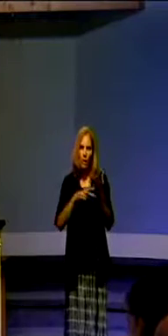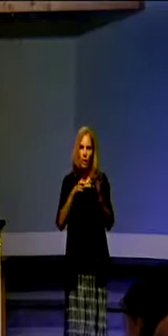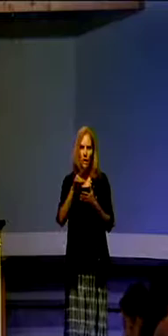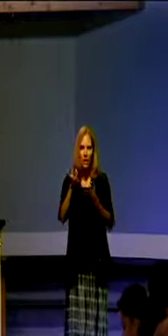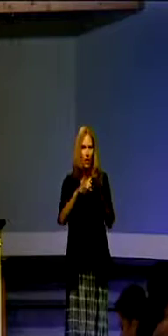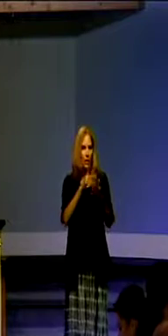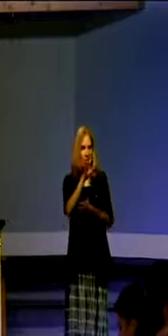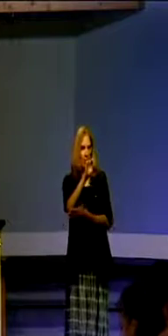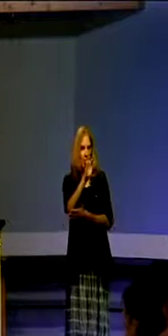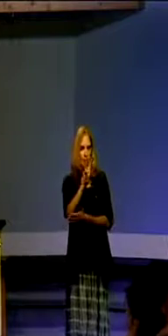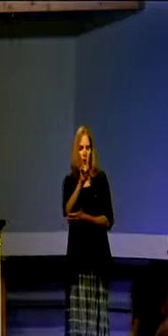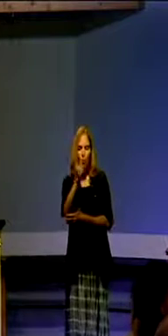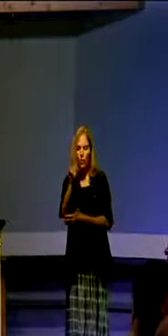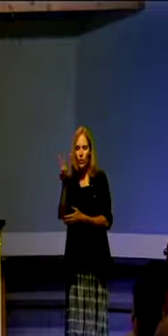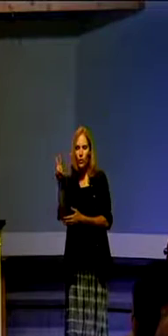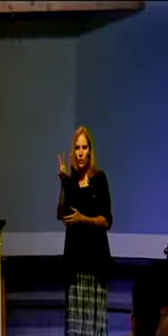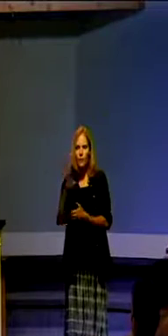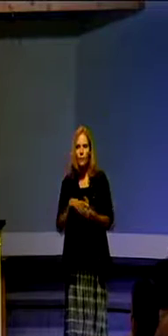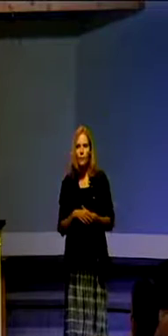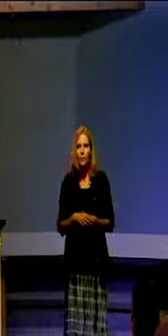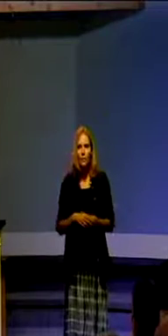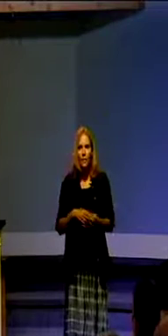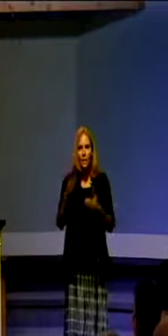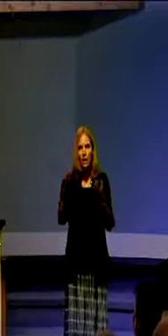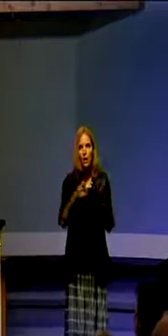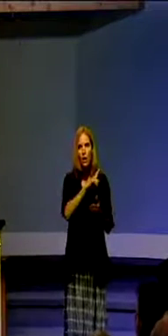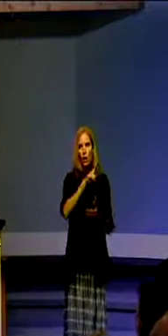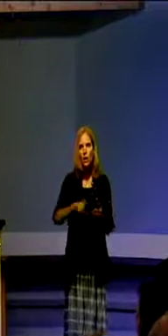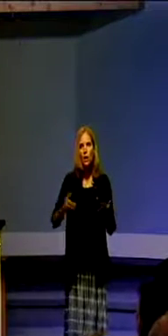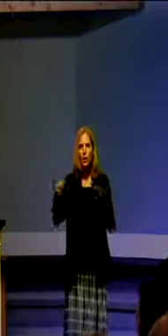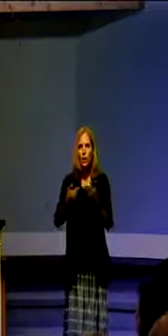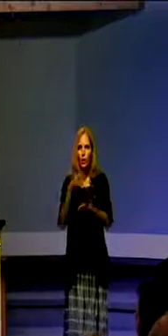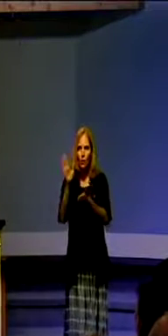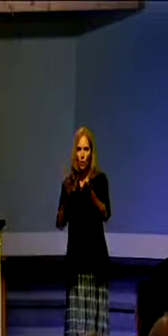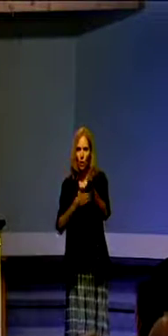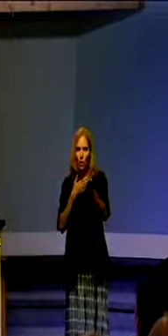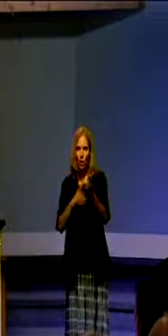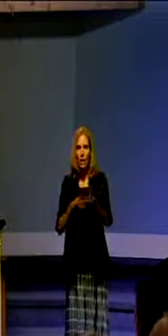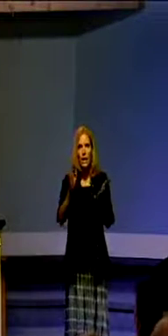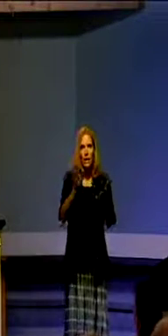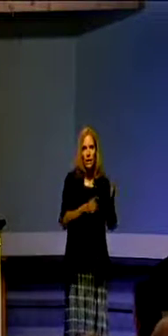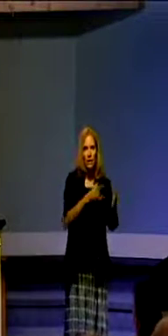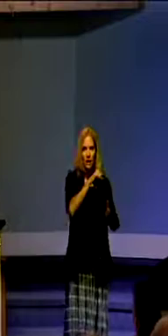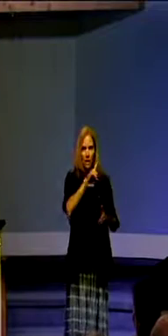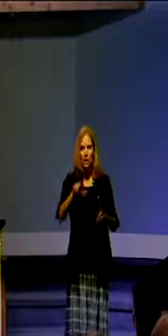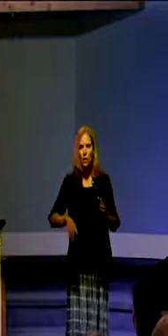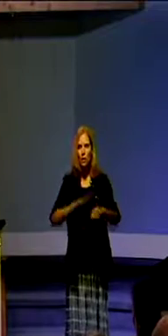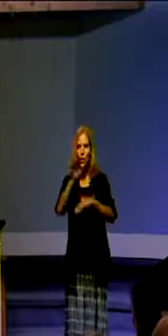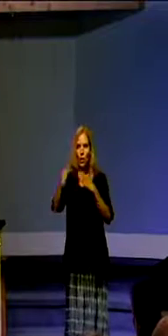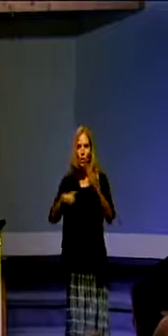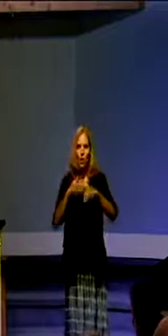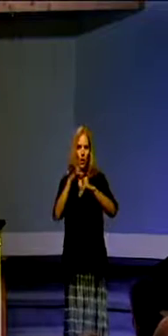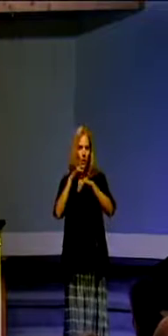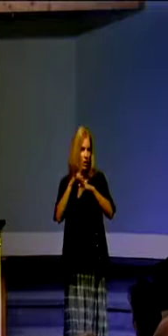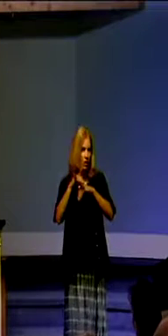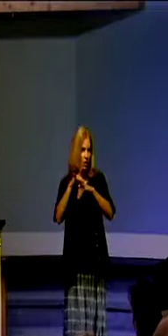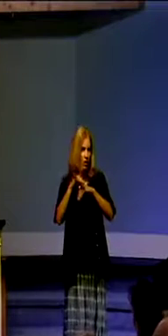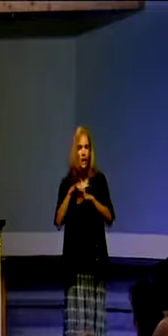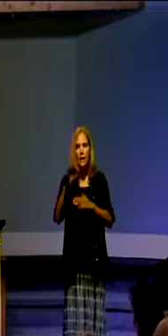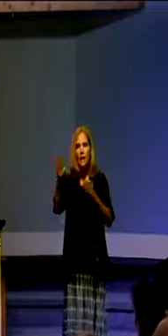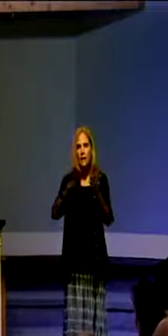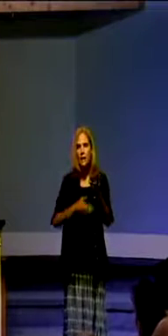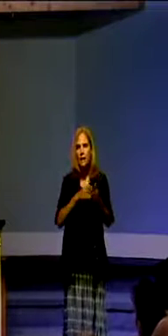Psalm 96, 1 and 2 together. Sing to the Lord a new song. Sing to the Lord, all the